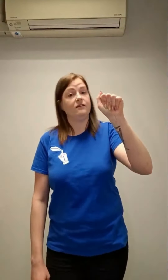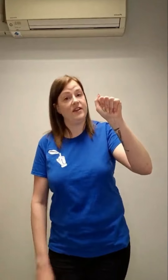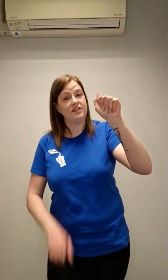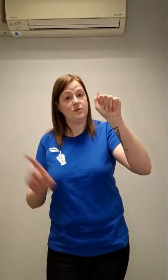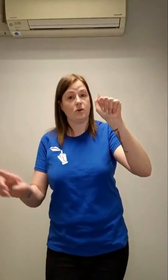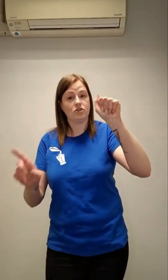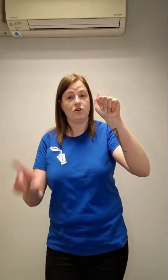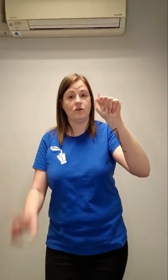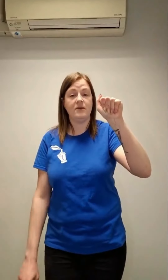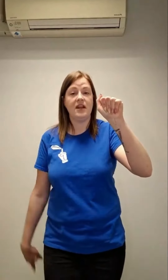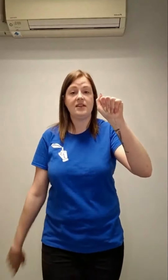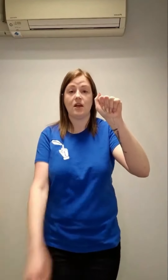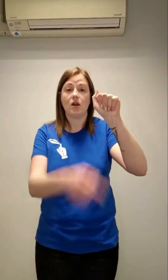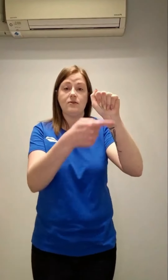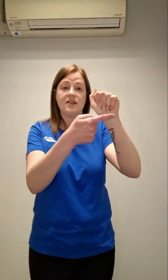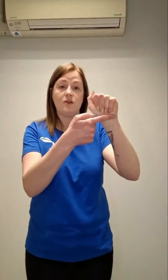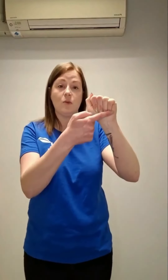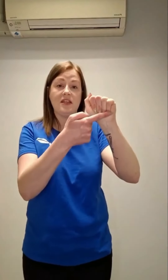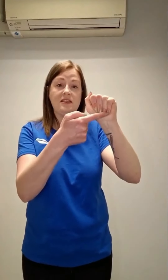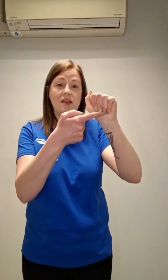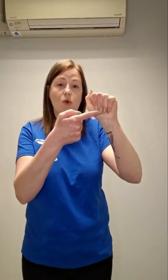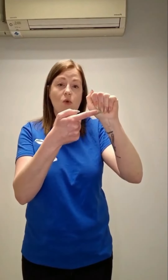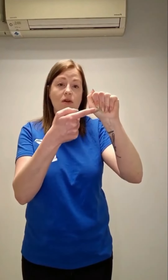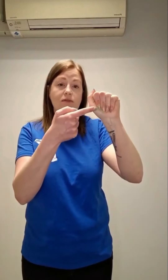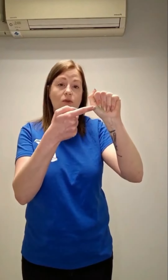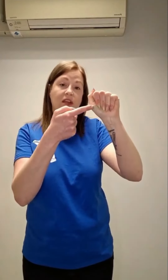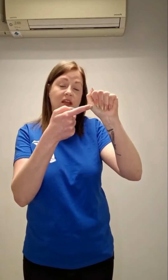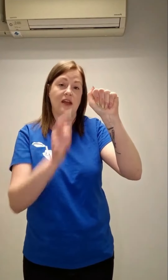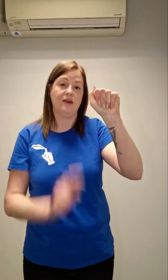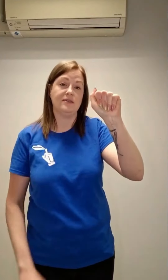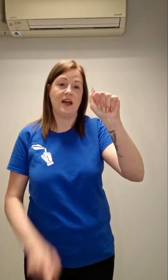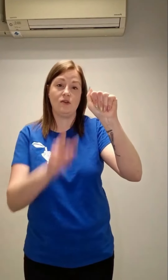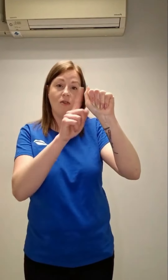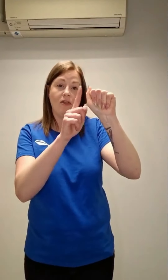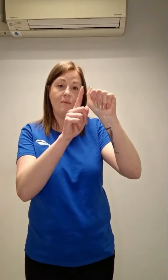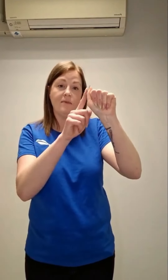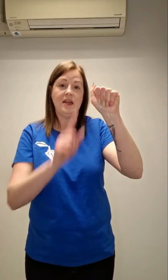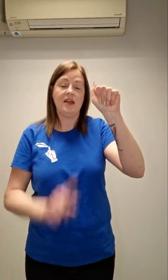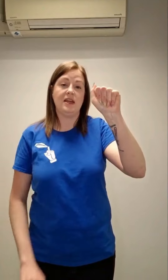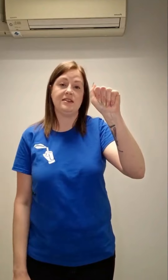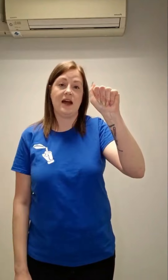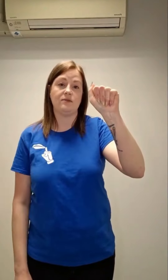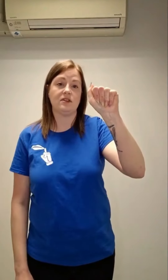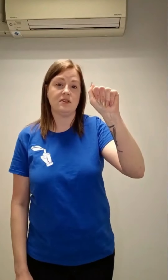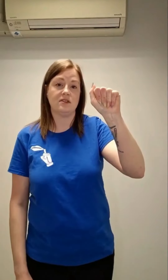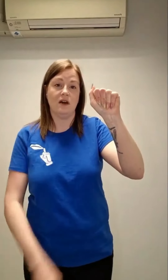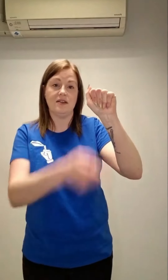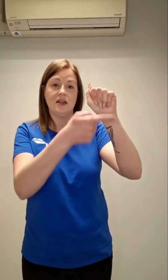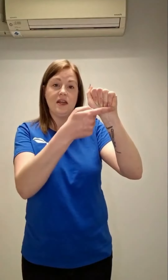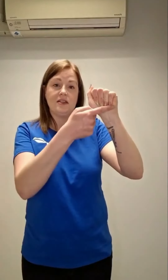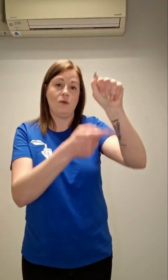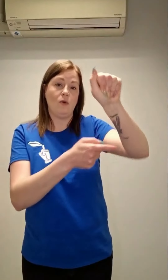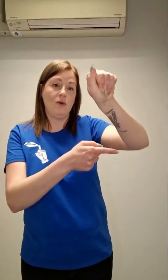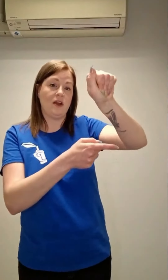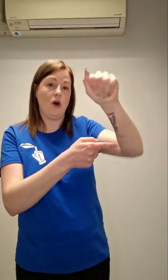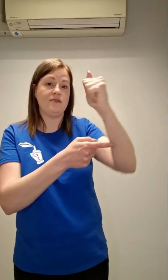fist, which I will show you in a minute, is that a closed hand, we can see all of your fingernails and your thumb is out to the side. So all in